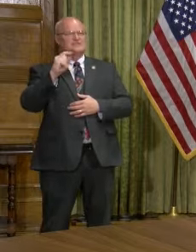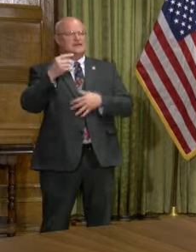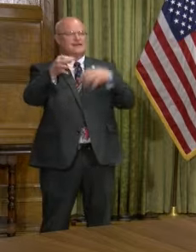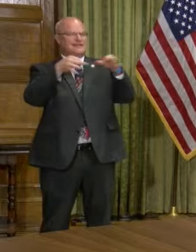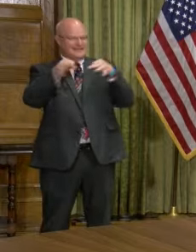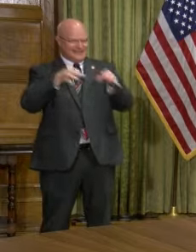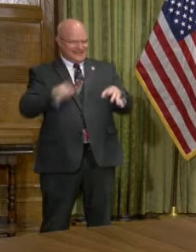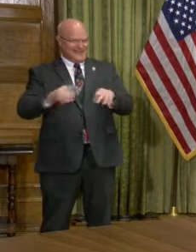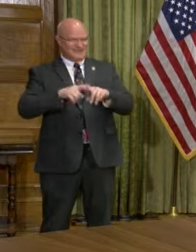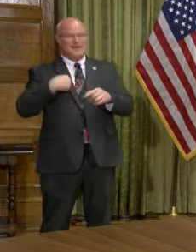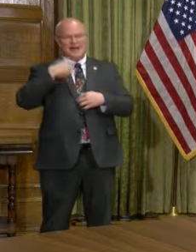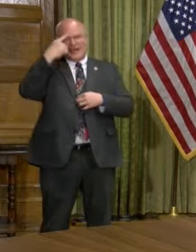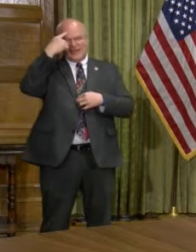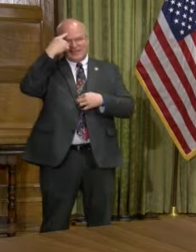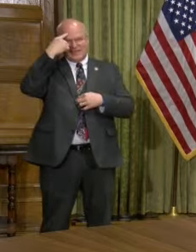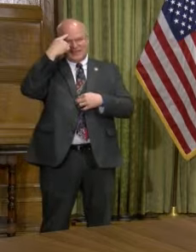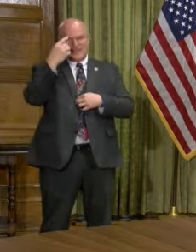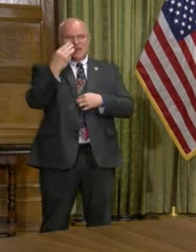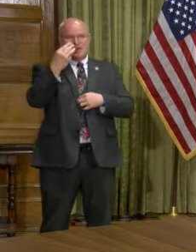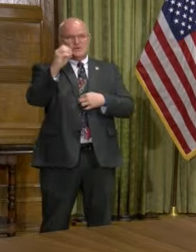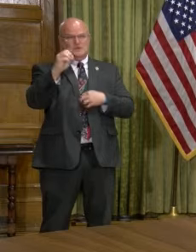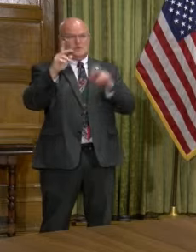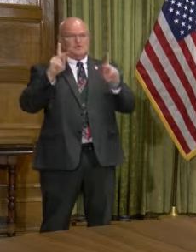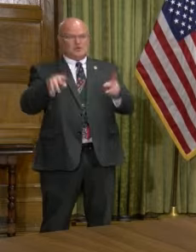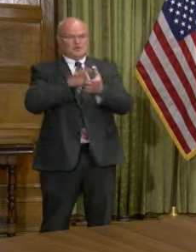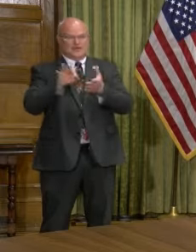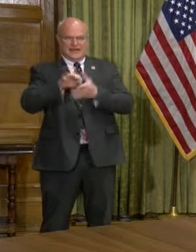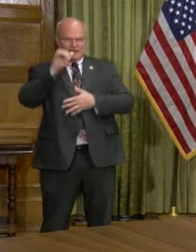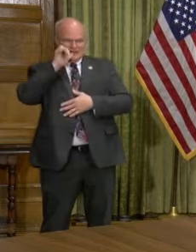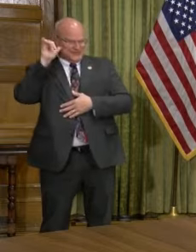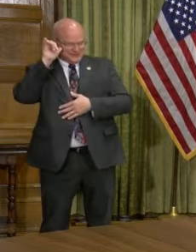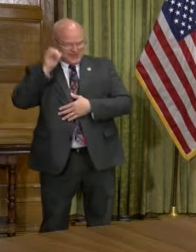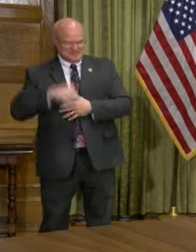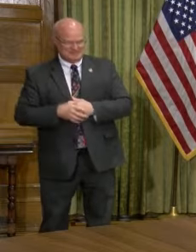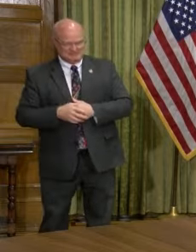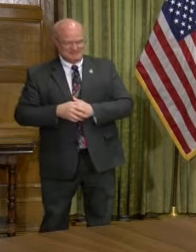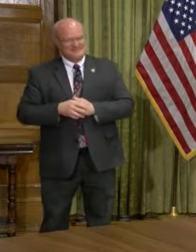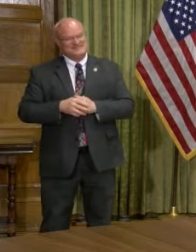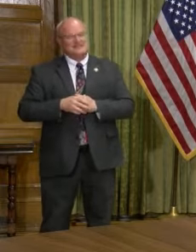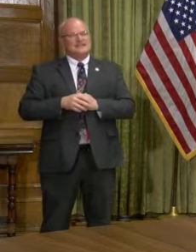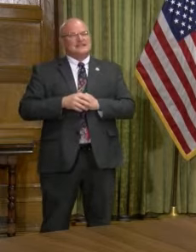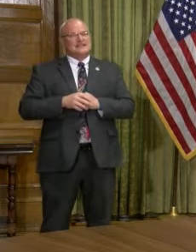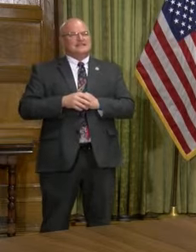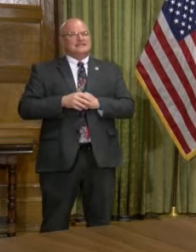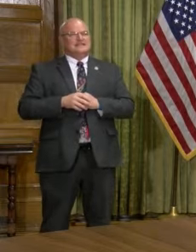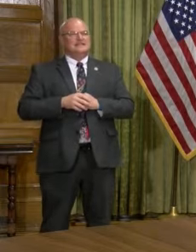explain that, but I think there was a Missouri resident that was counted yesterday.